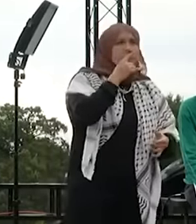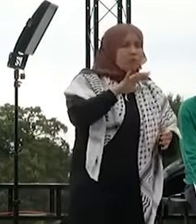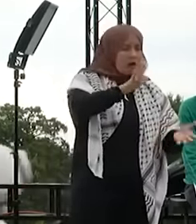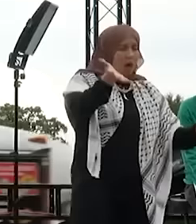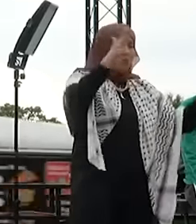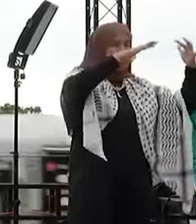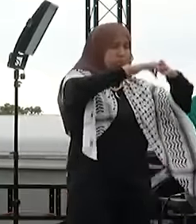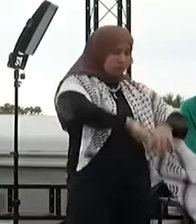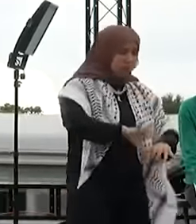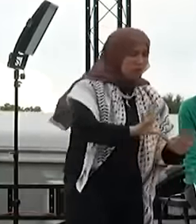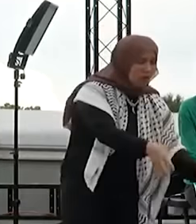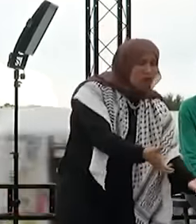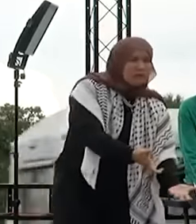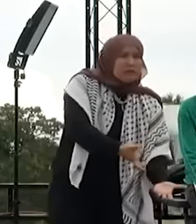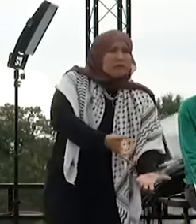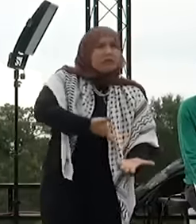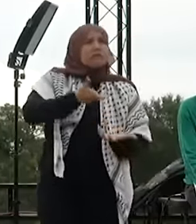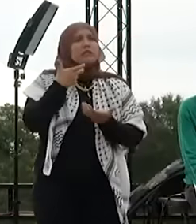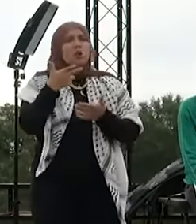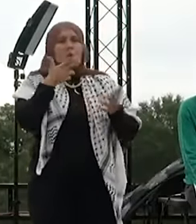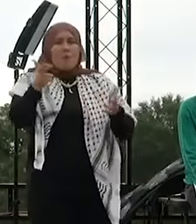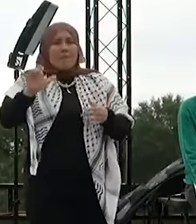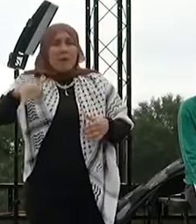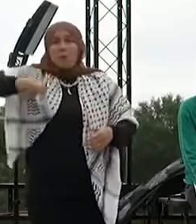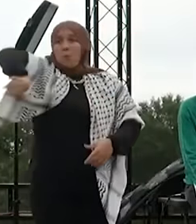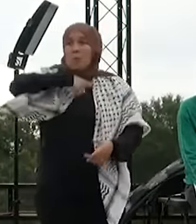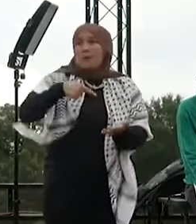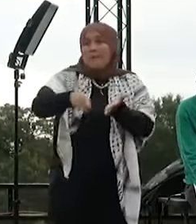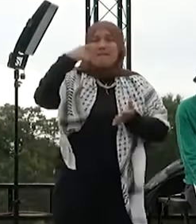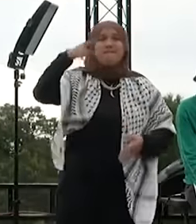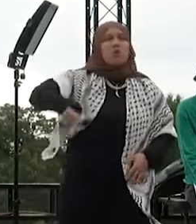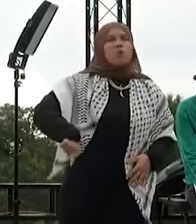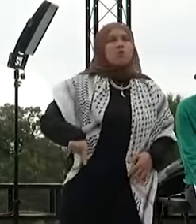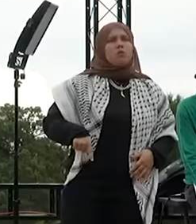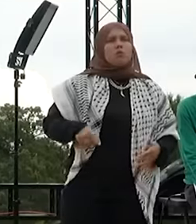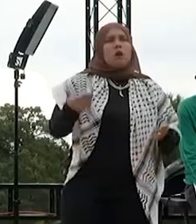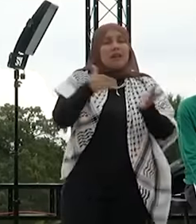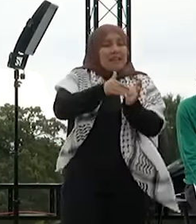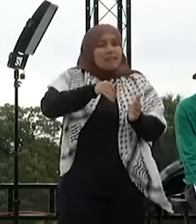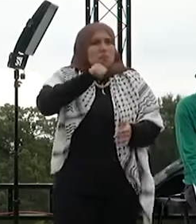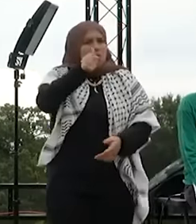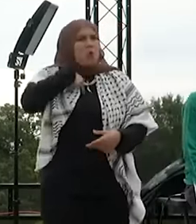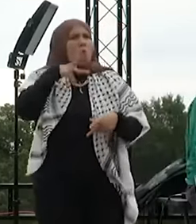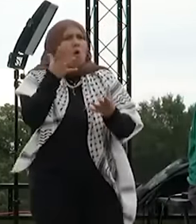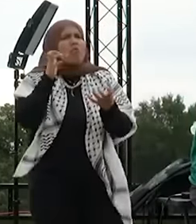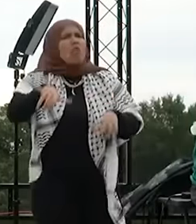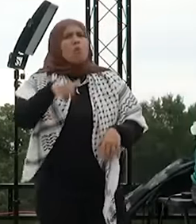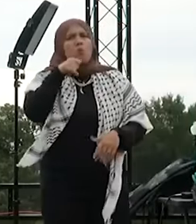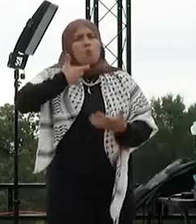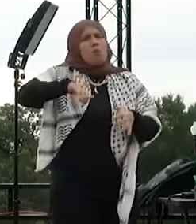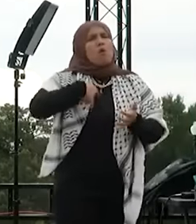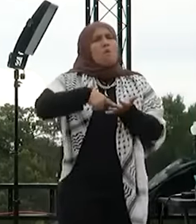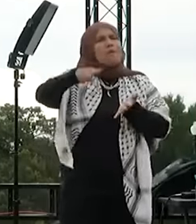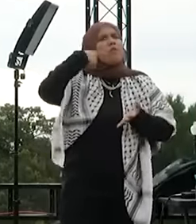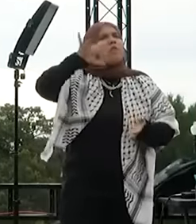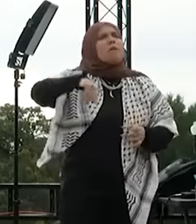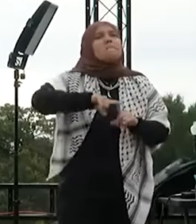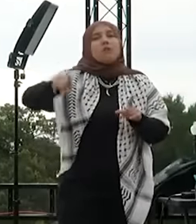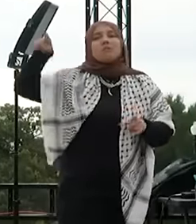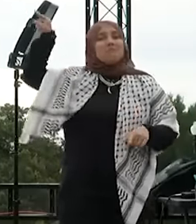rubble with weapons that we pay for against our will, that are sanctioned from